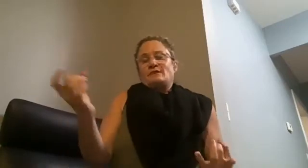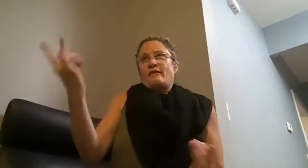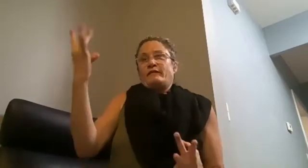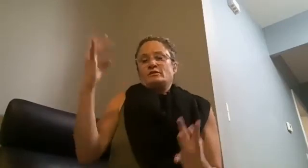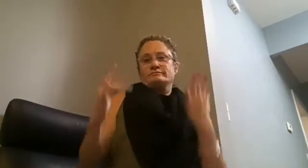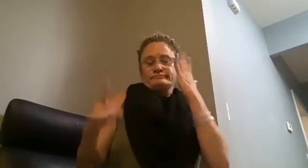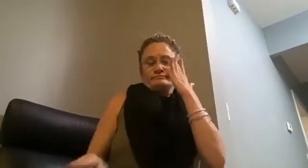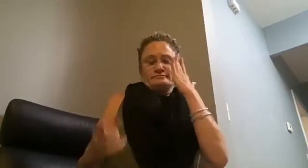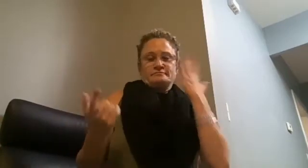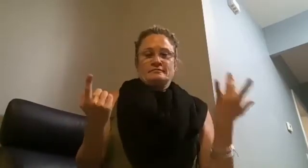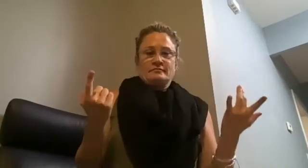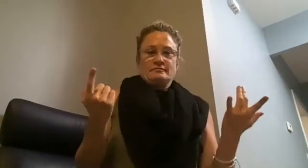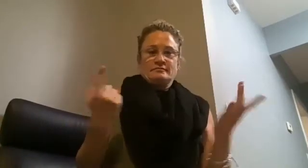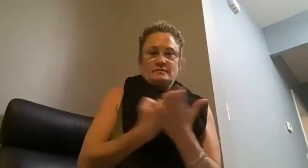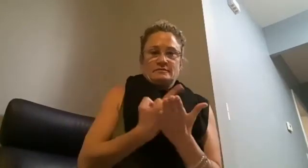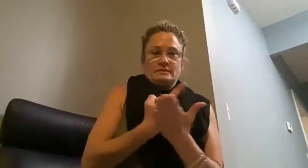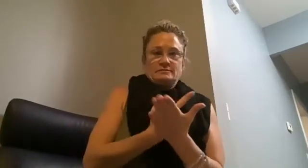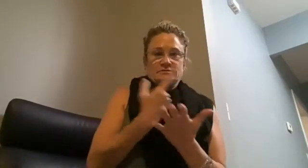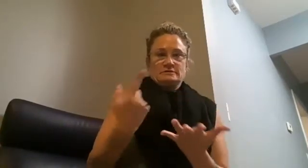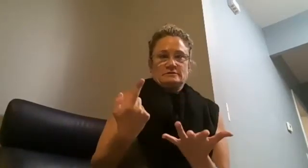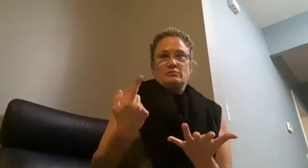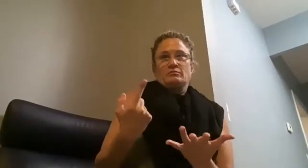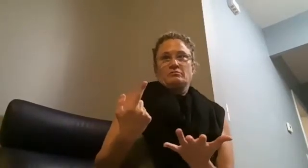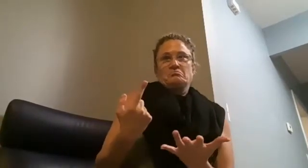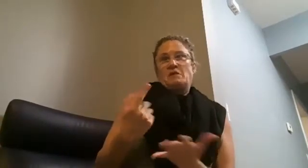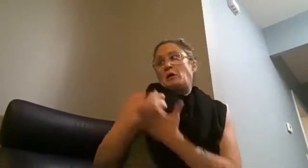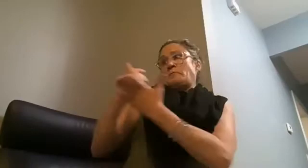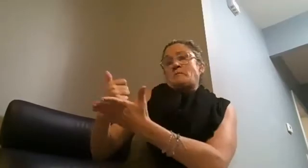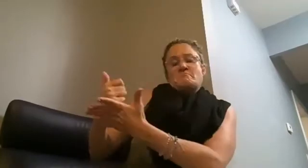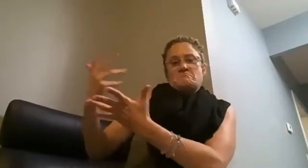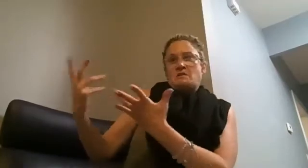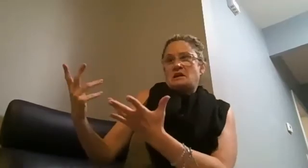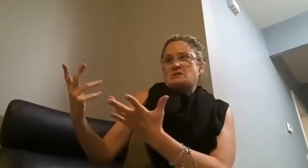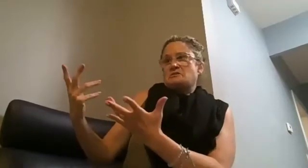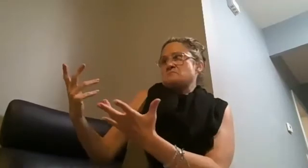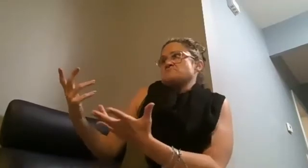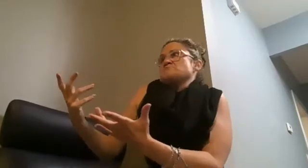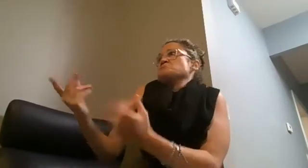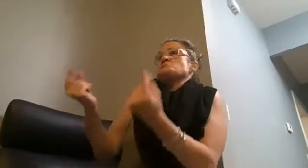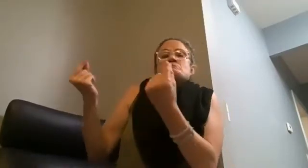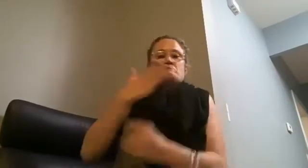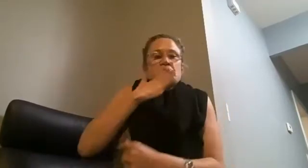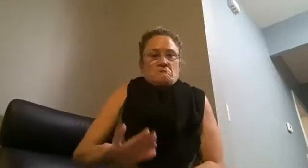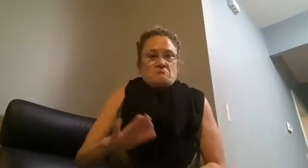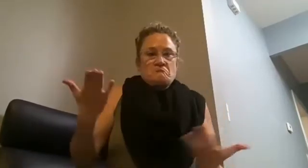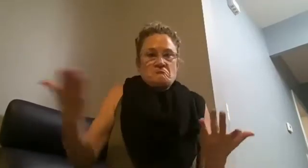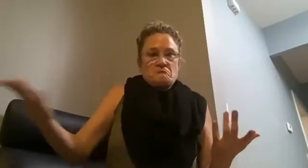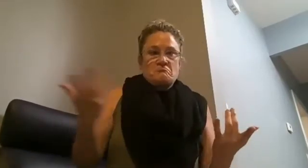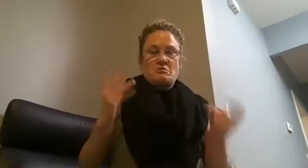they'll sometimes like help the hostage takers commit crimes, like with Patty Hearst. And they were interviewing this one guy, and he had been